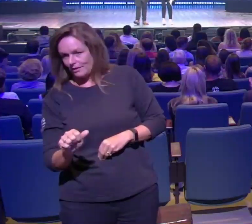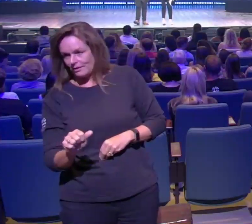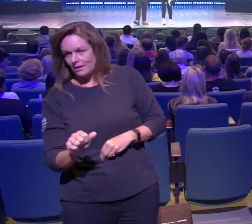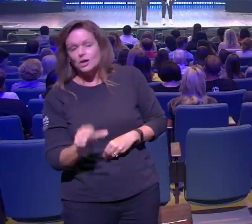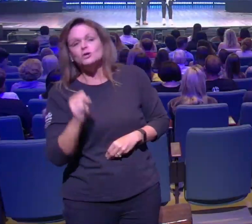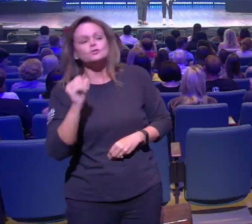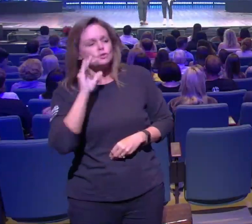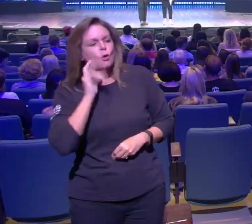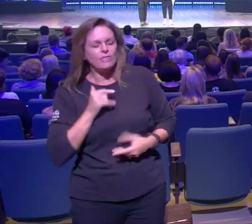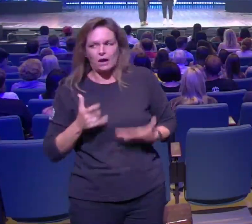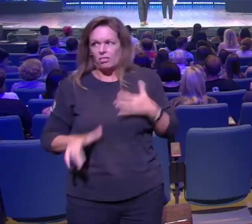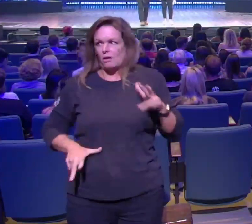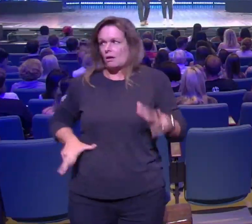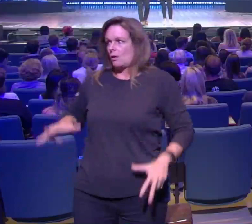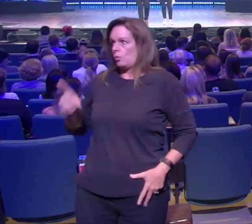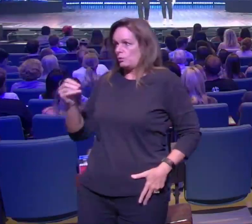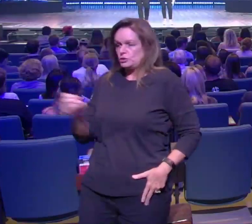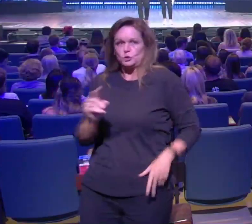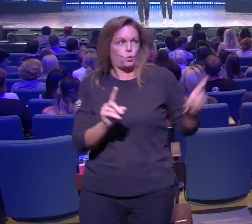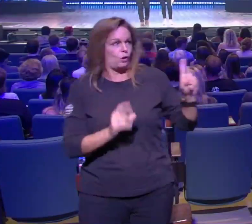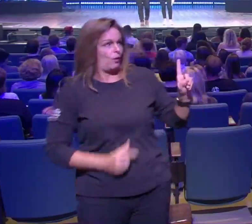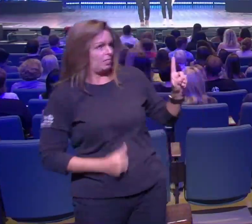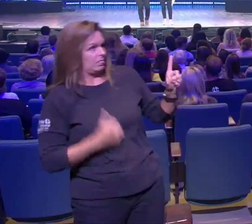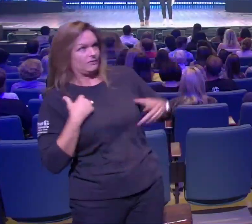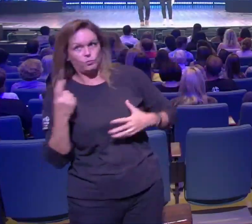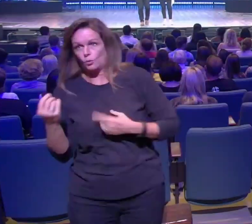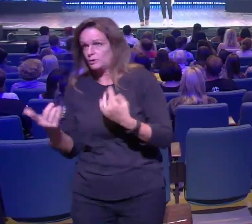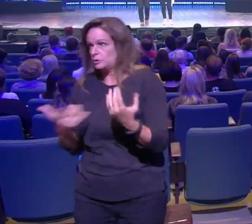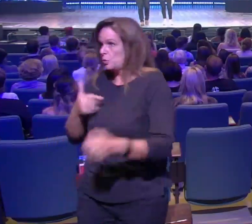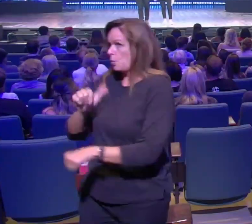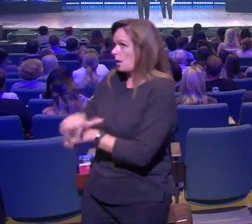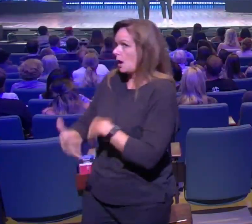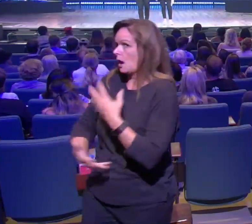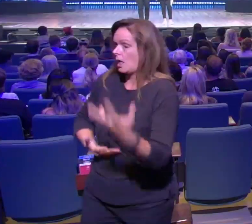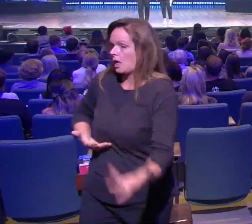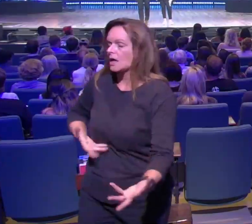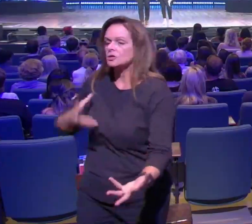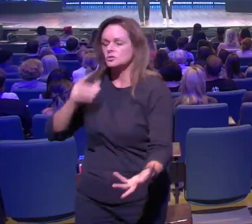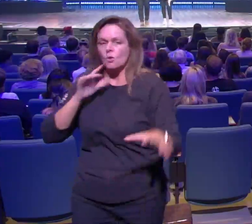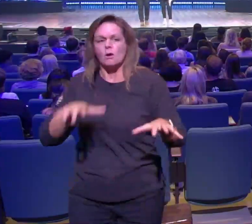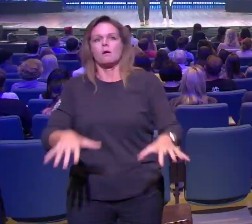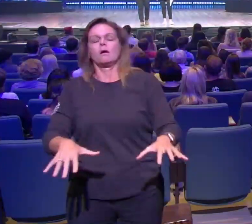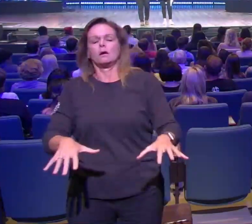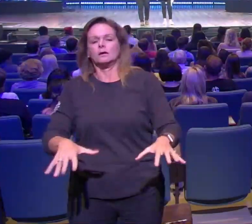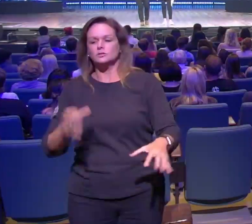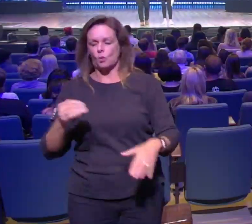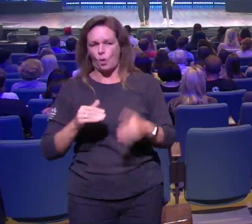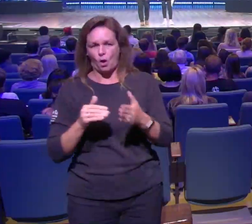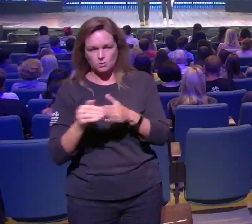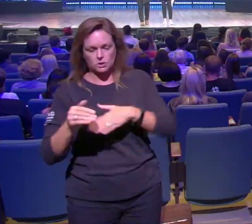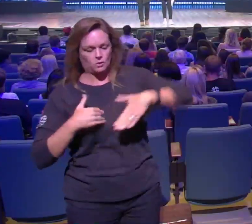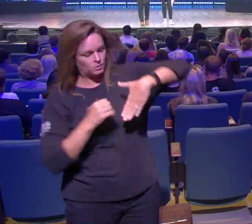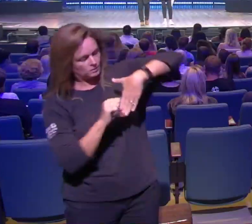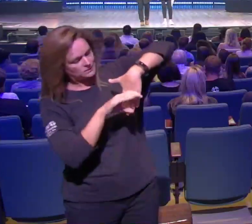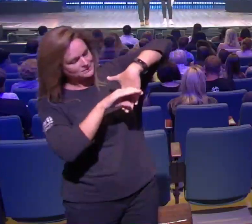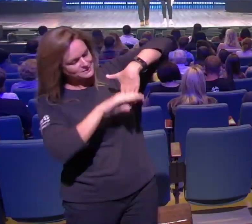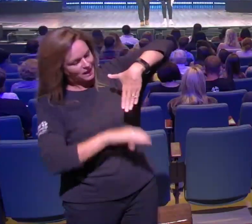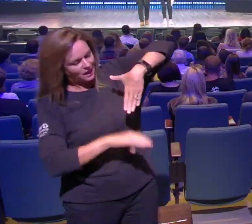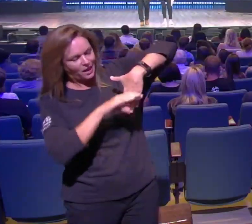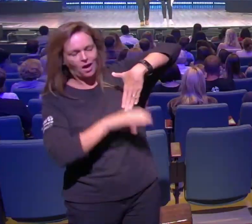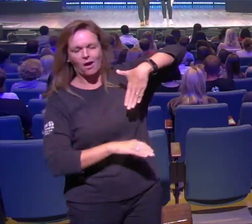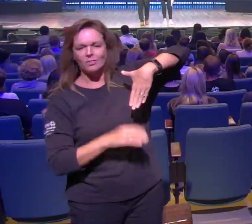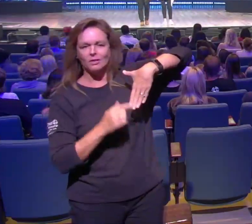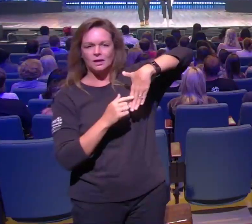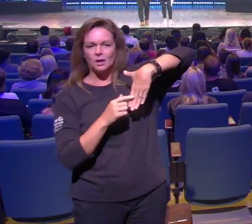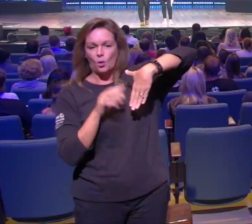is through our partnership with Church United, which is what we lead all the churches in our region down in Broward here and then up in the Treasure Coast, we as a